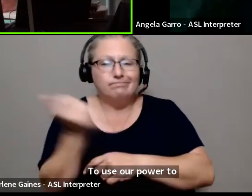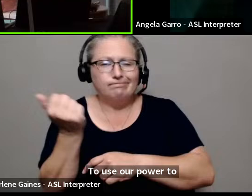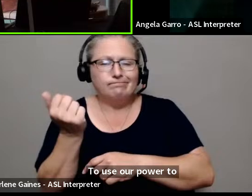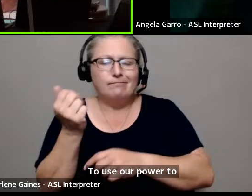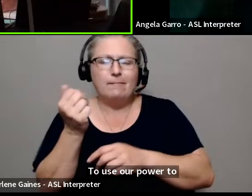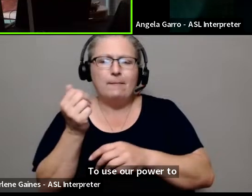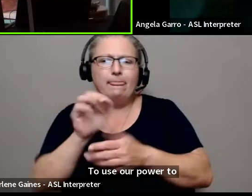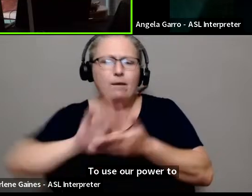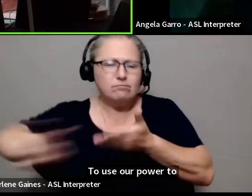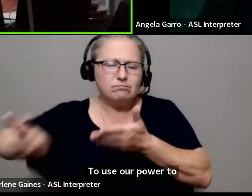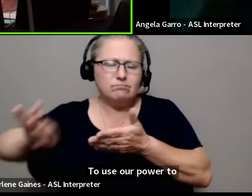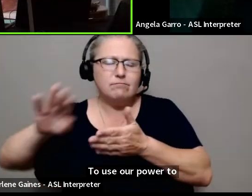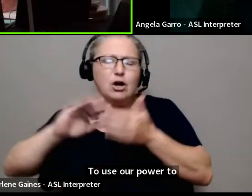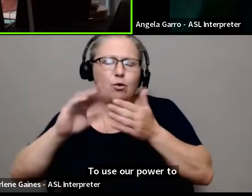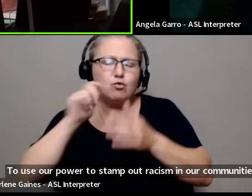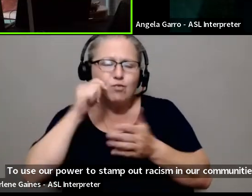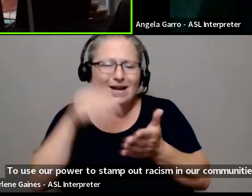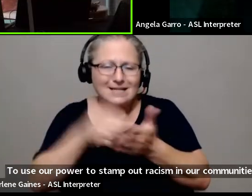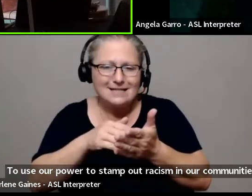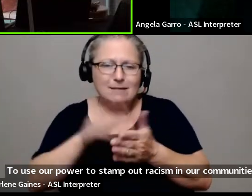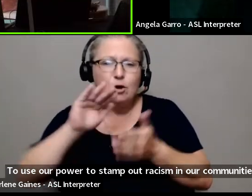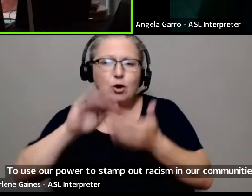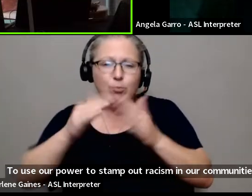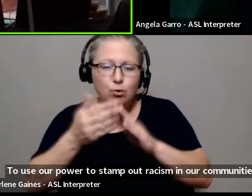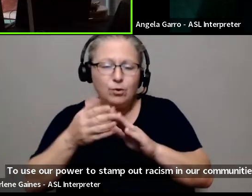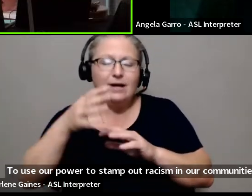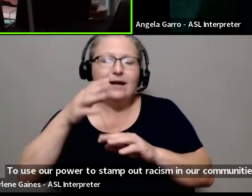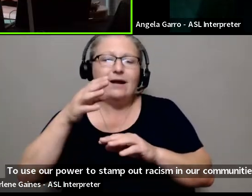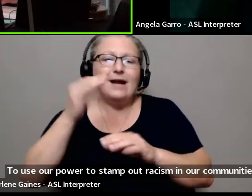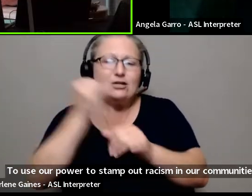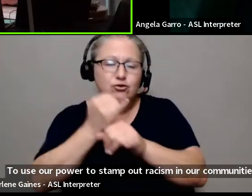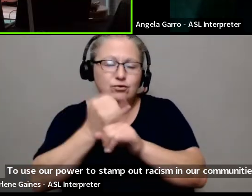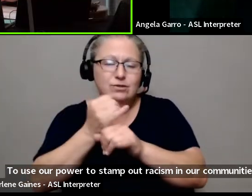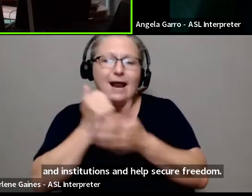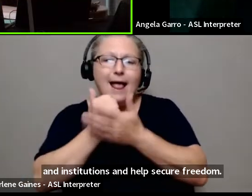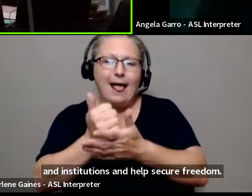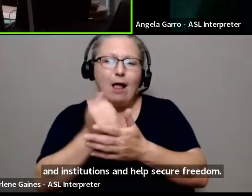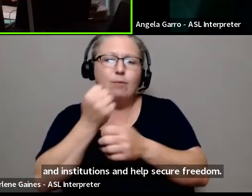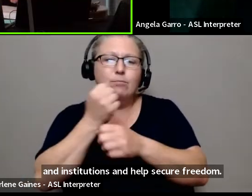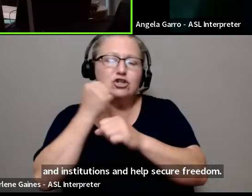our communities and institutions and help secure freedom for all.